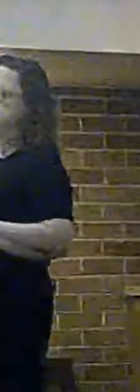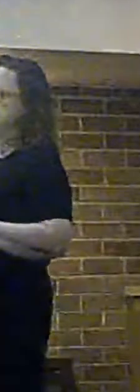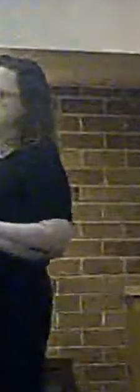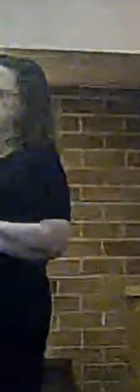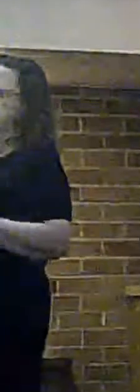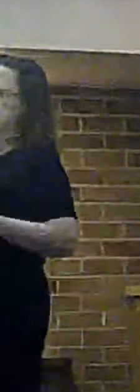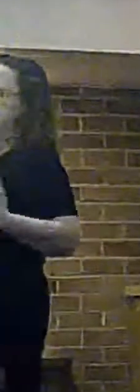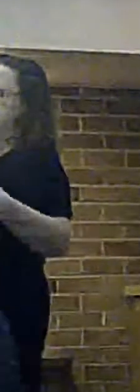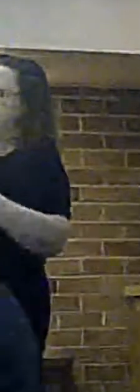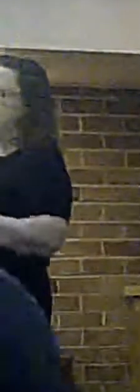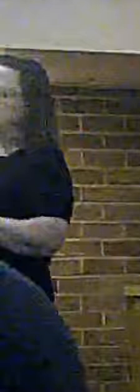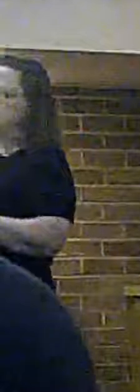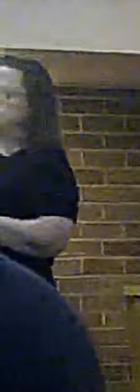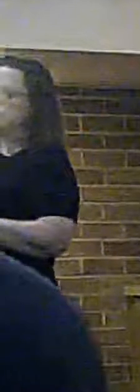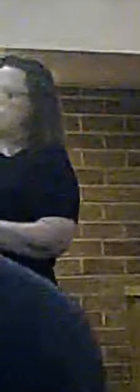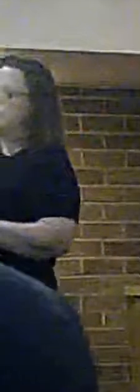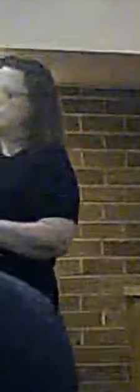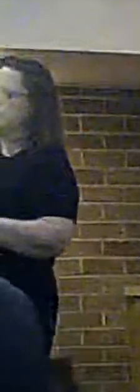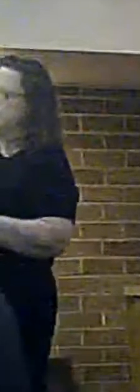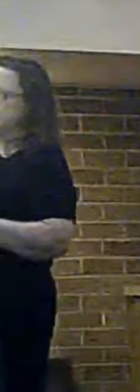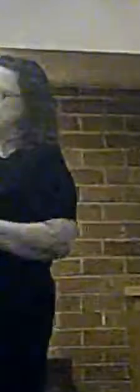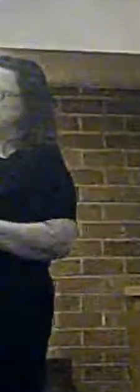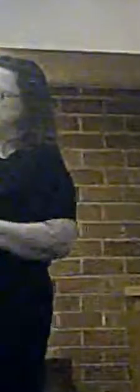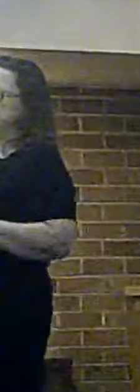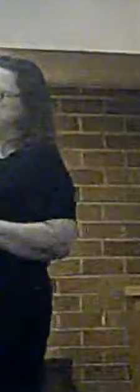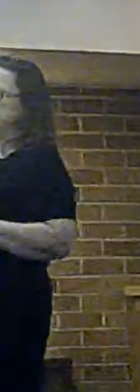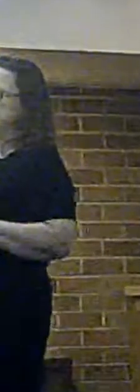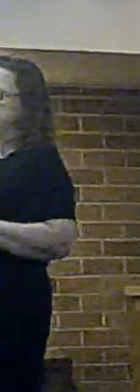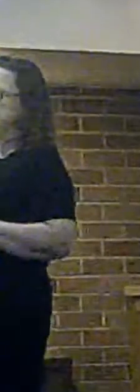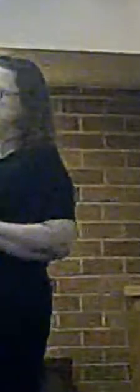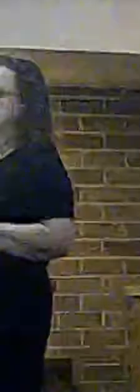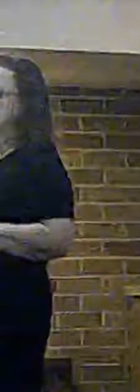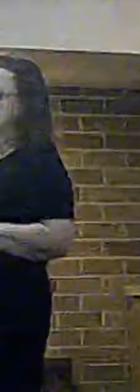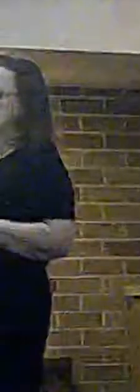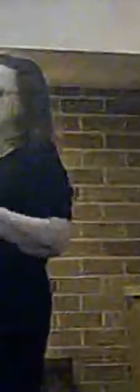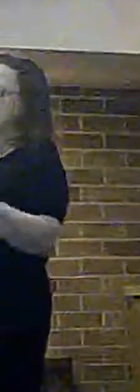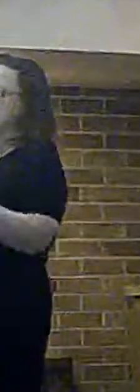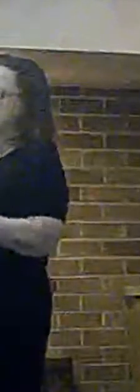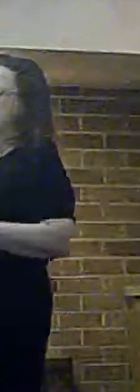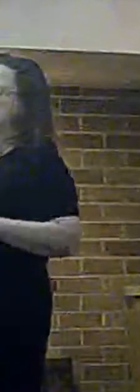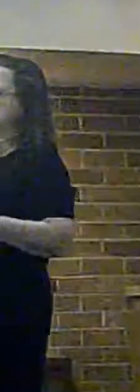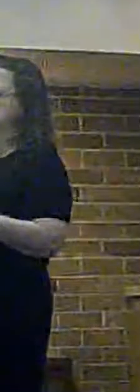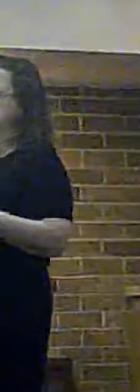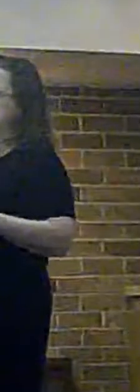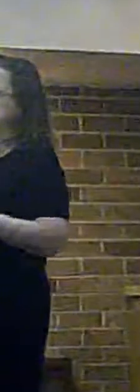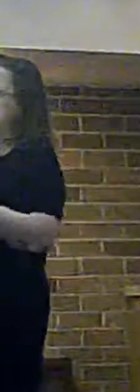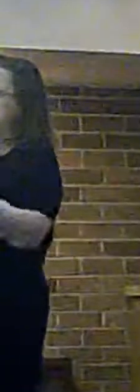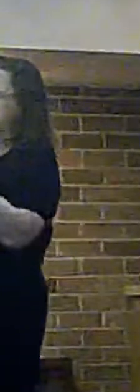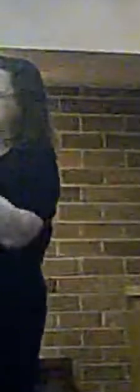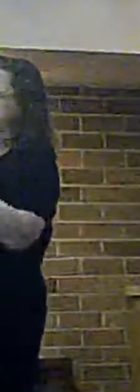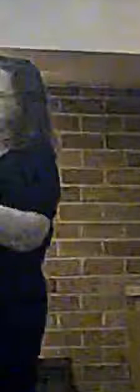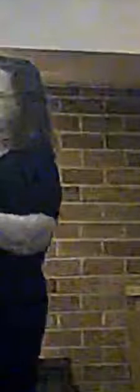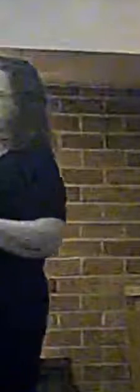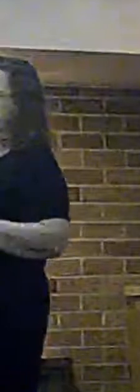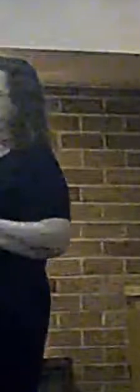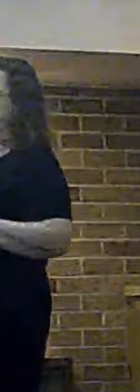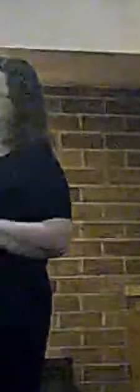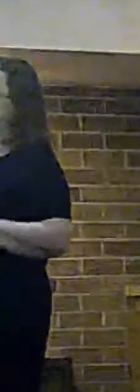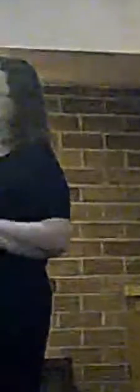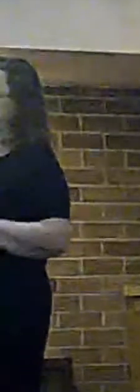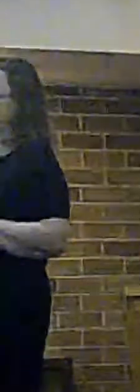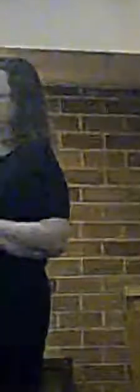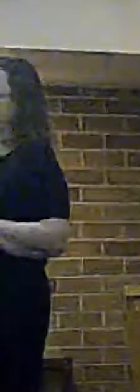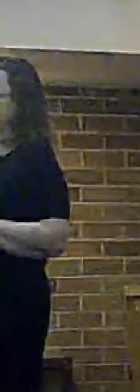the merger option. Ultimately, that is a matter for the Fire and Rescue Authority, as I've made clear on a number of occasions.